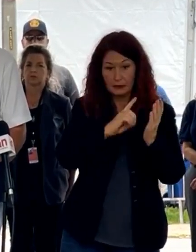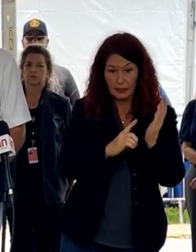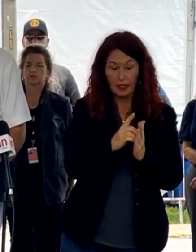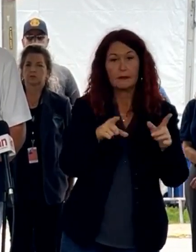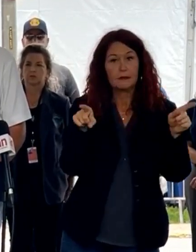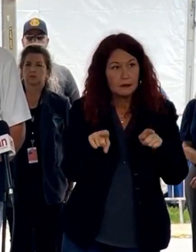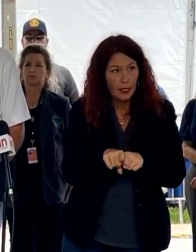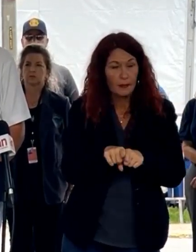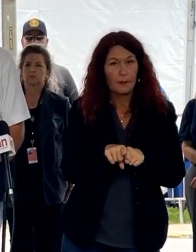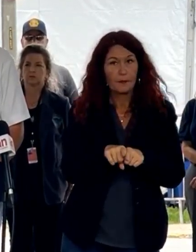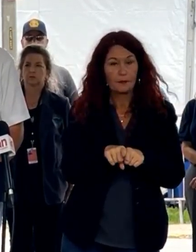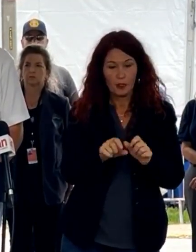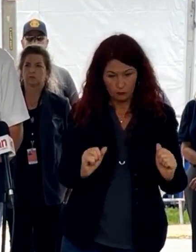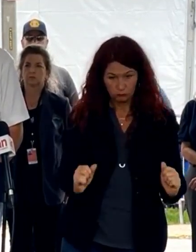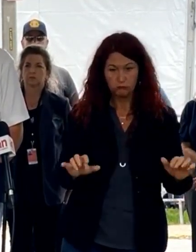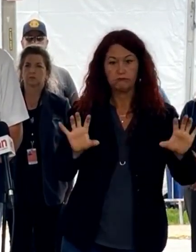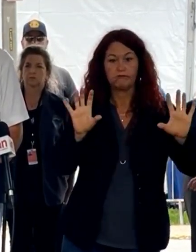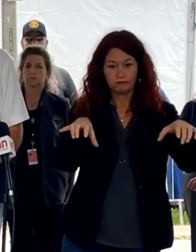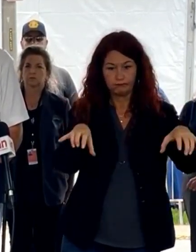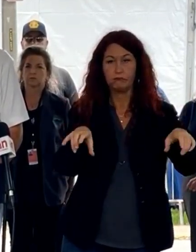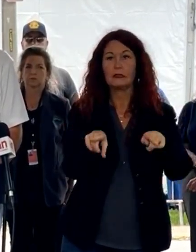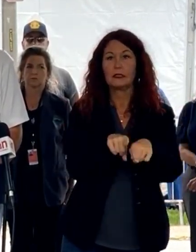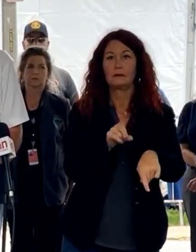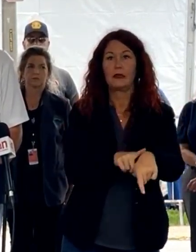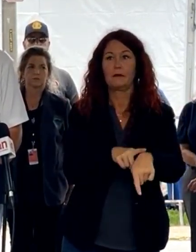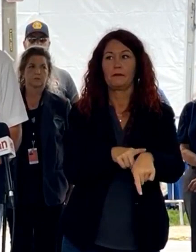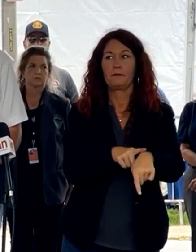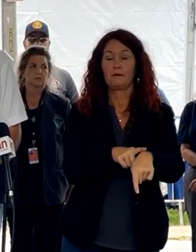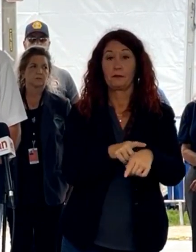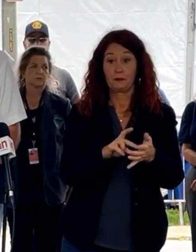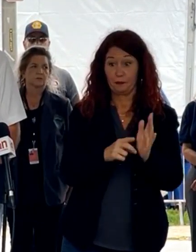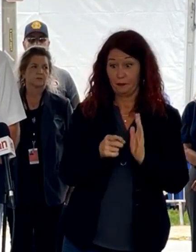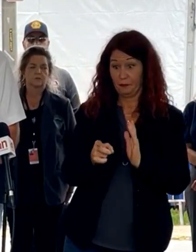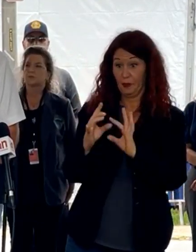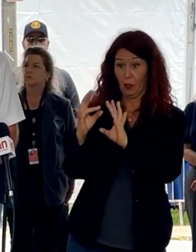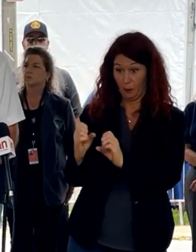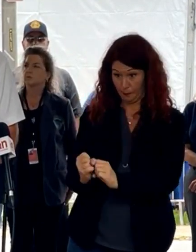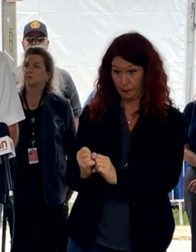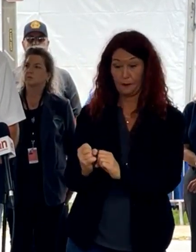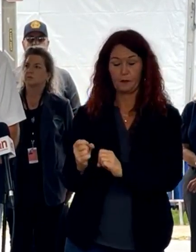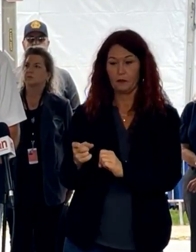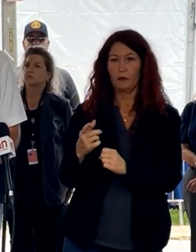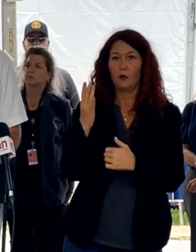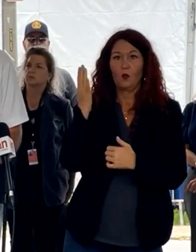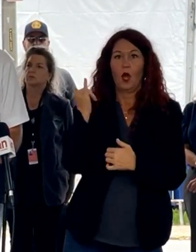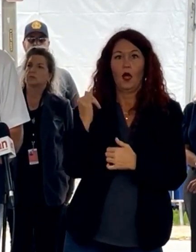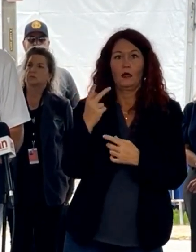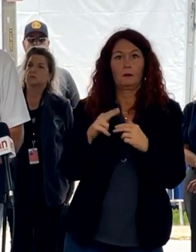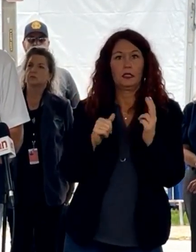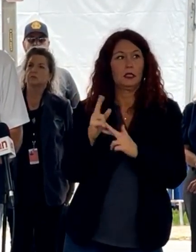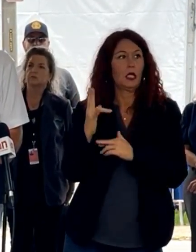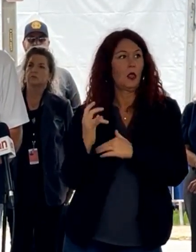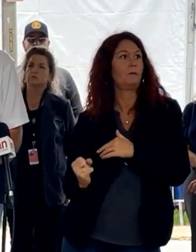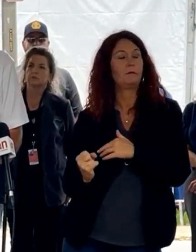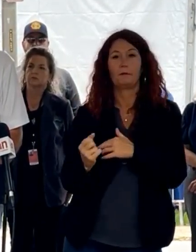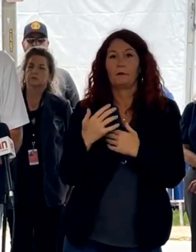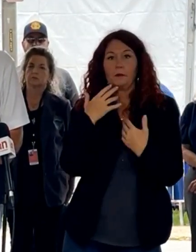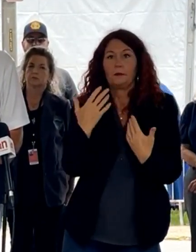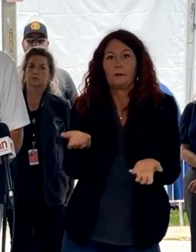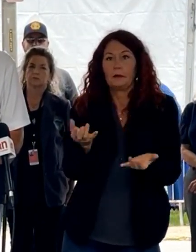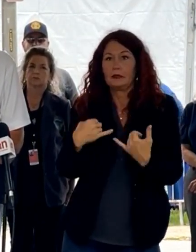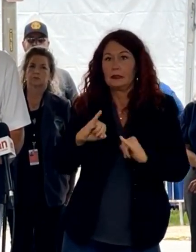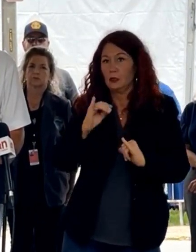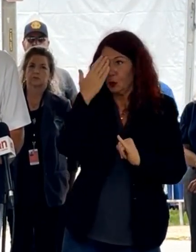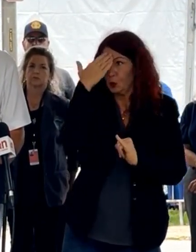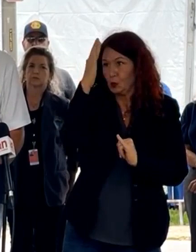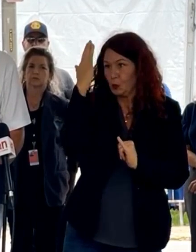fell down, we have significant concerns about that building and the residents in there. You know, from the very beginning, we worked to